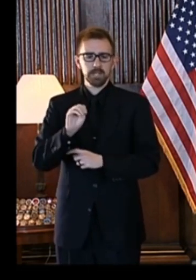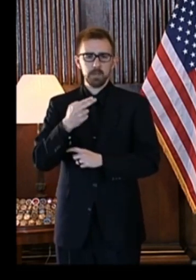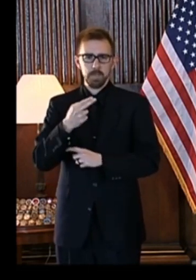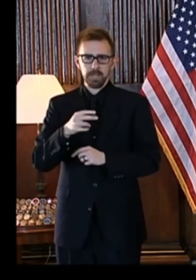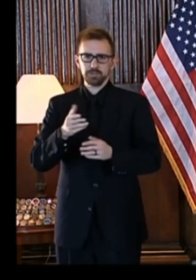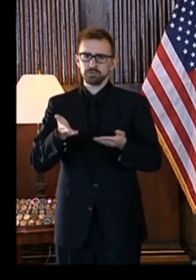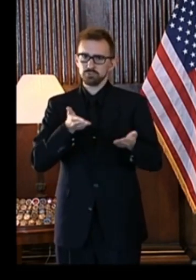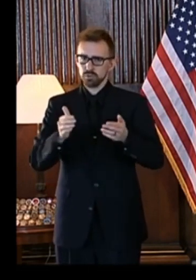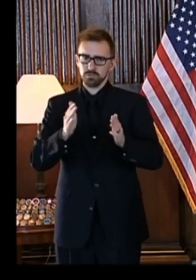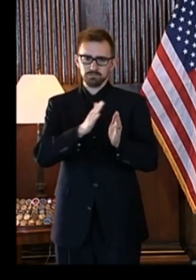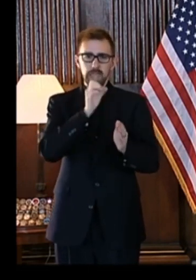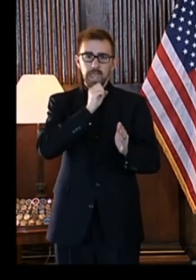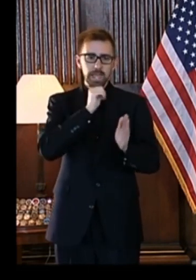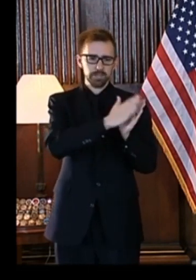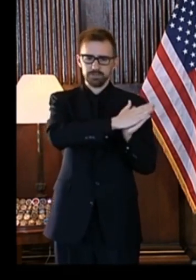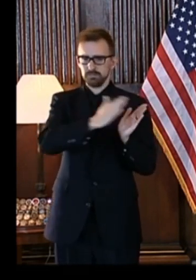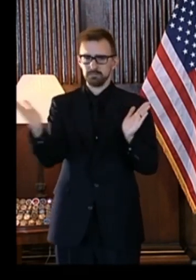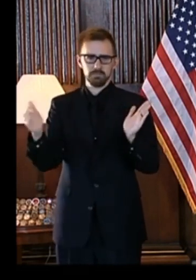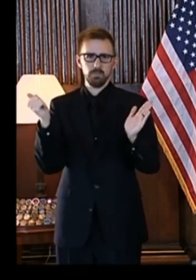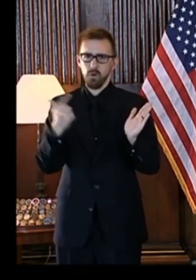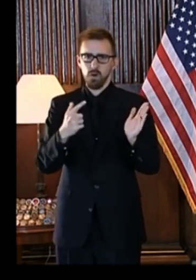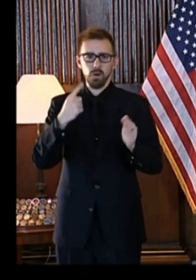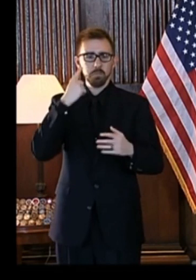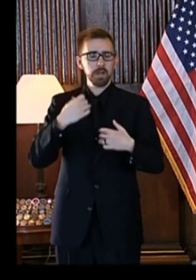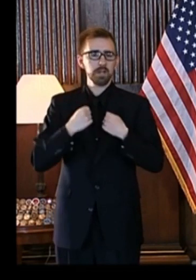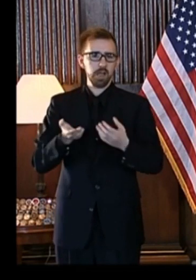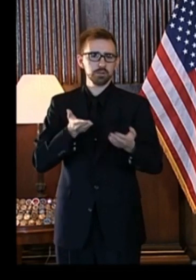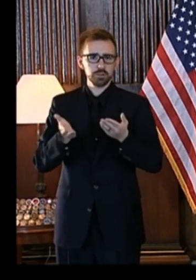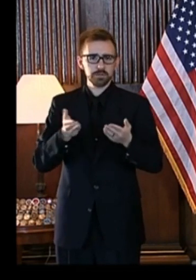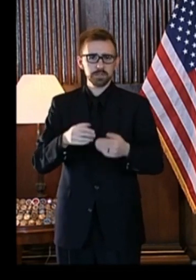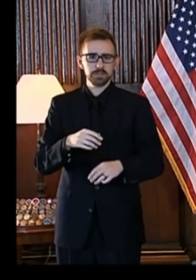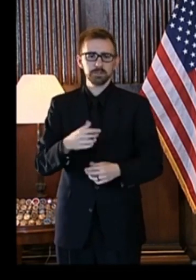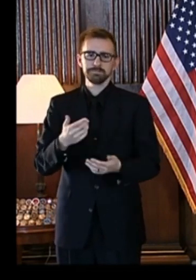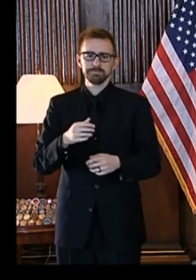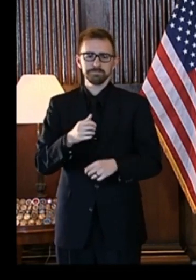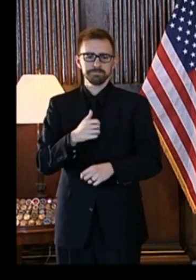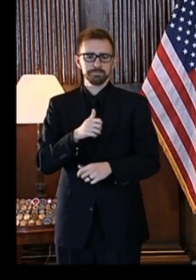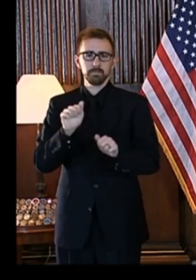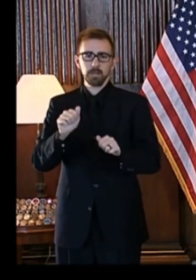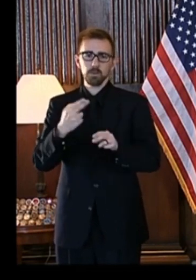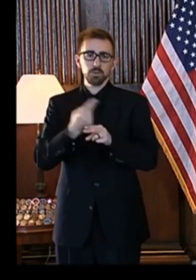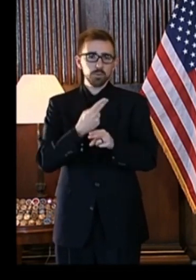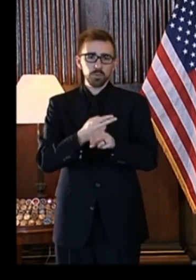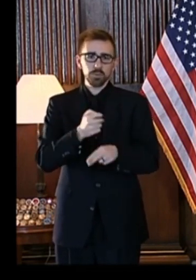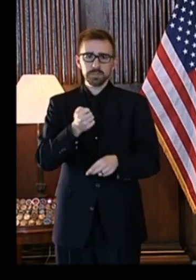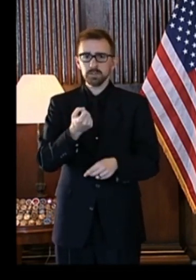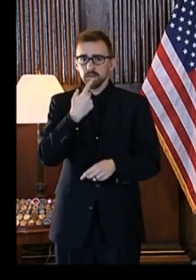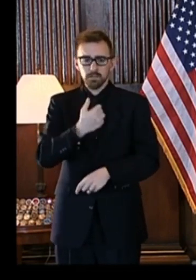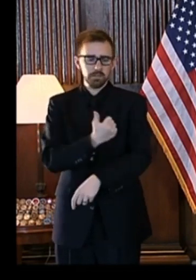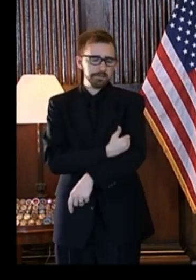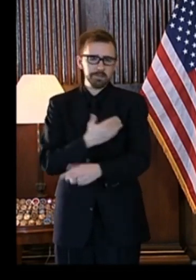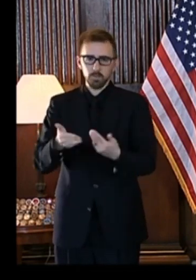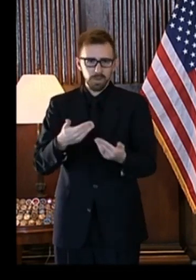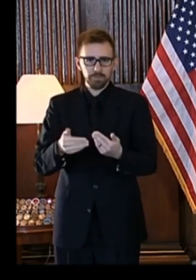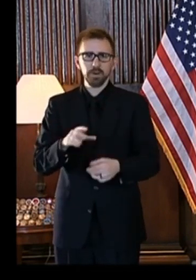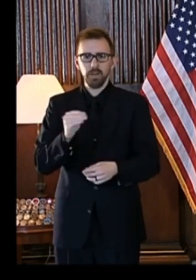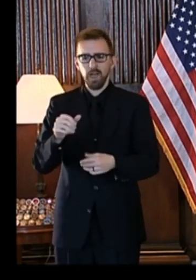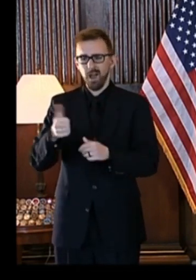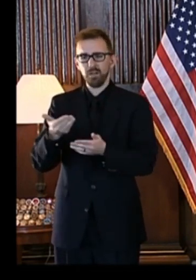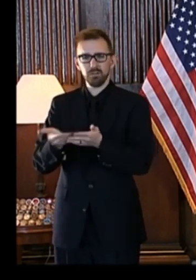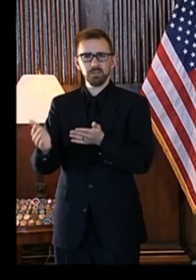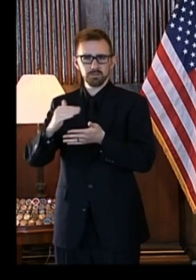of all ages with its mental health services, substance use disorder services, and habilitation services. We serve